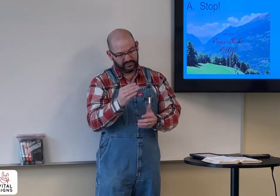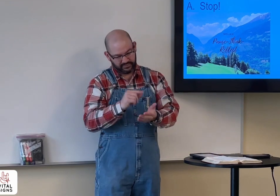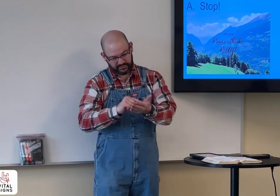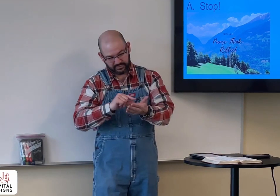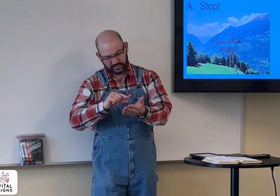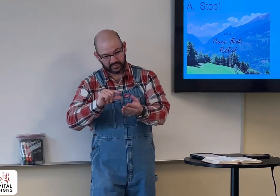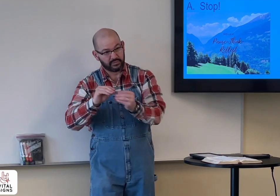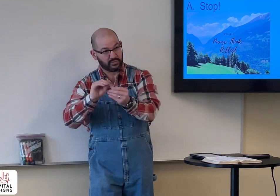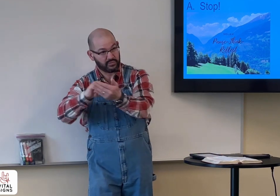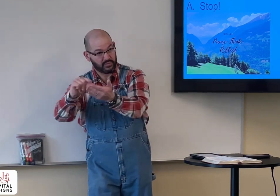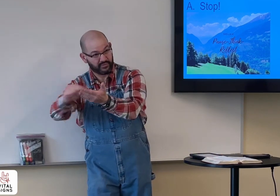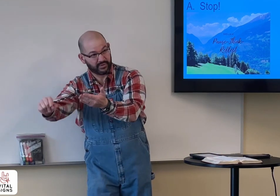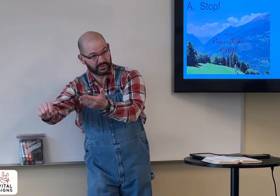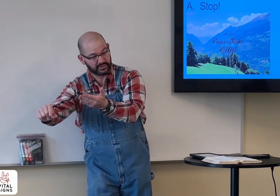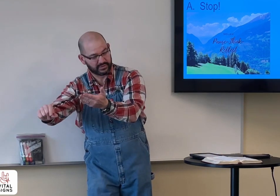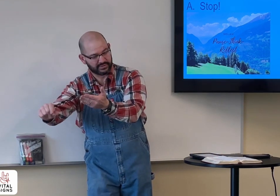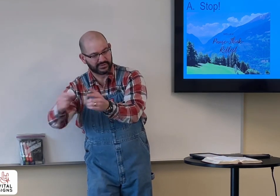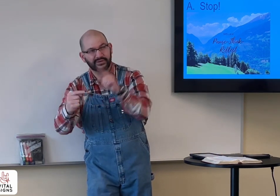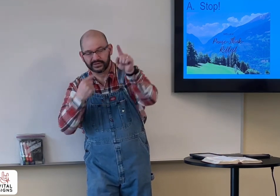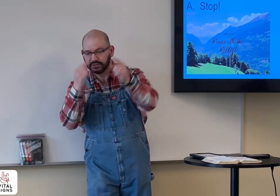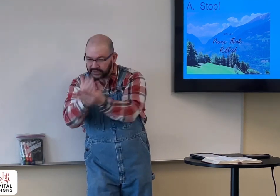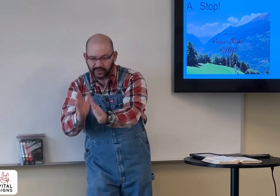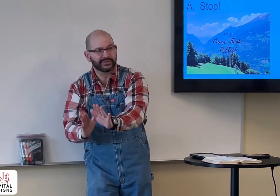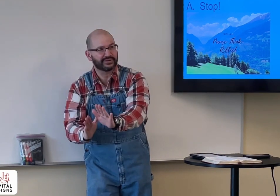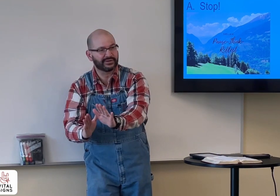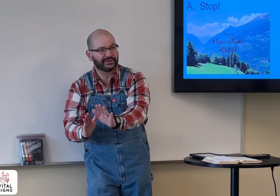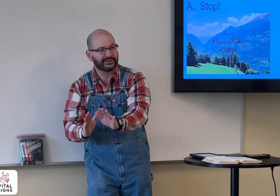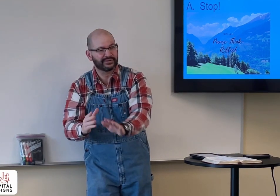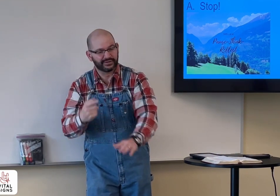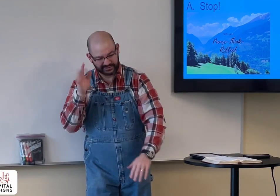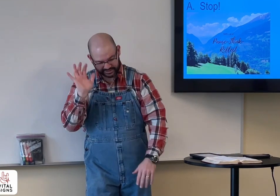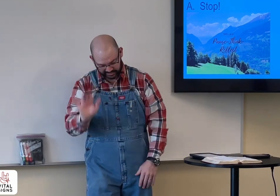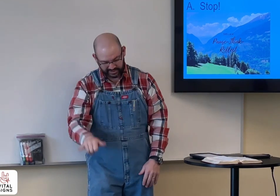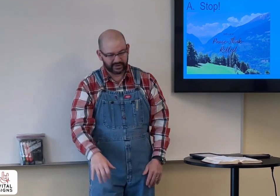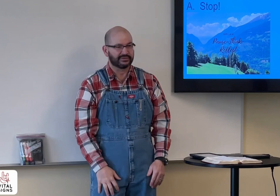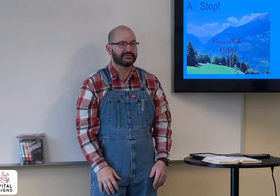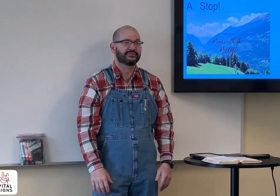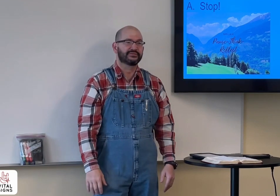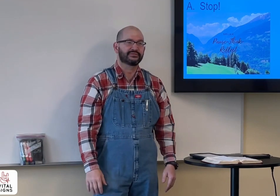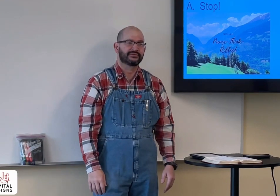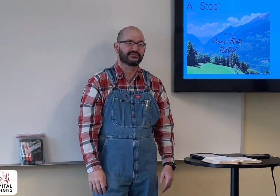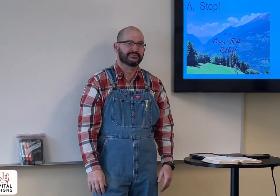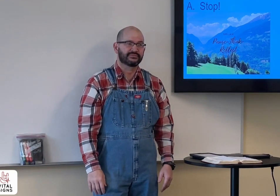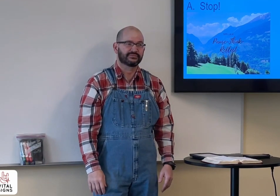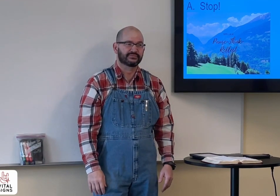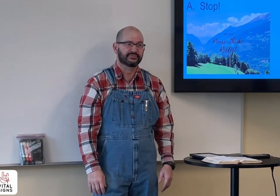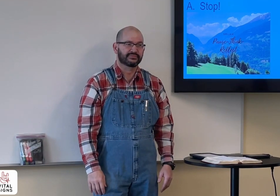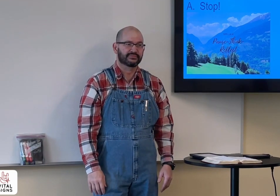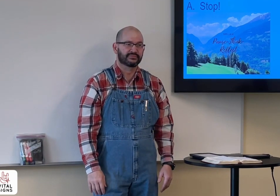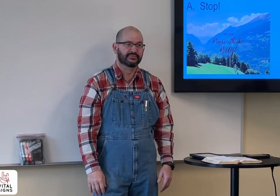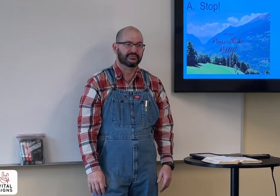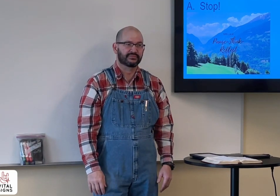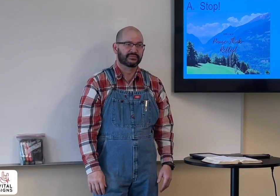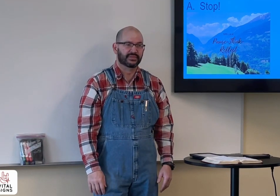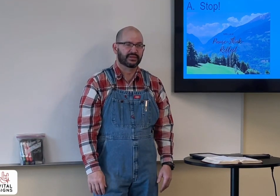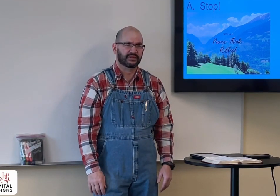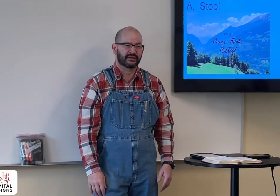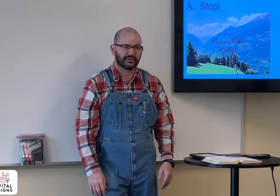stop. Then a few more verses, he says, stop. Think about what I just said.